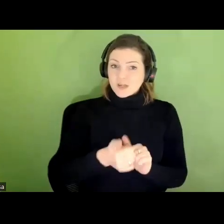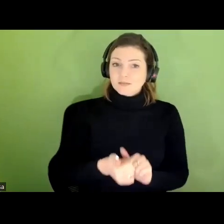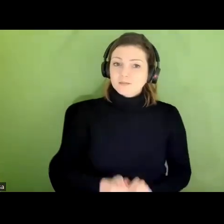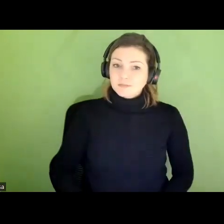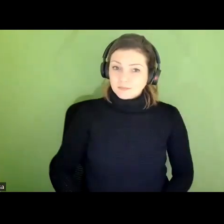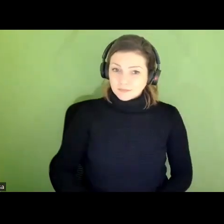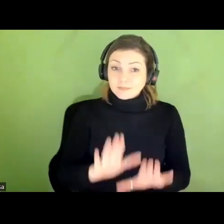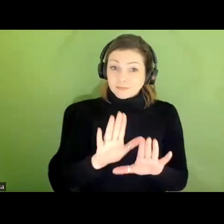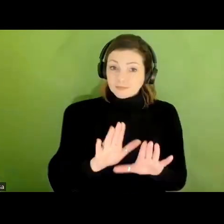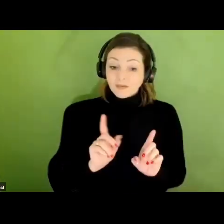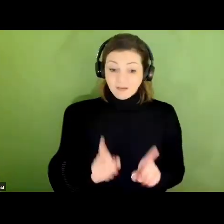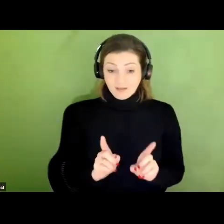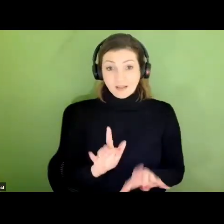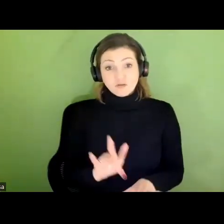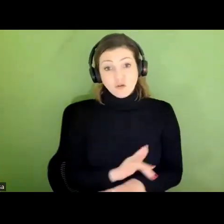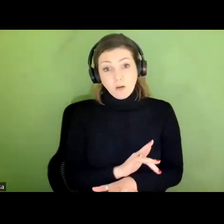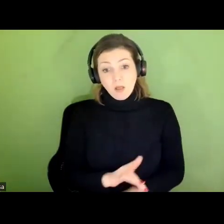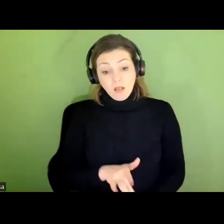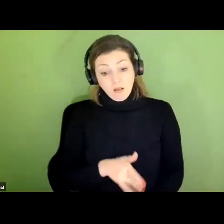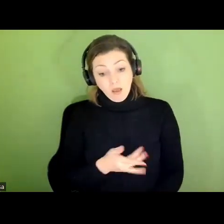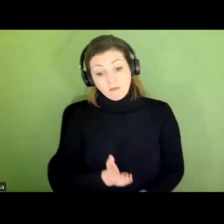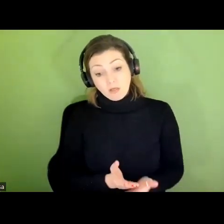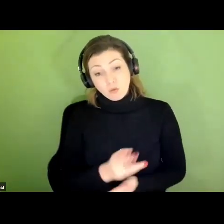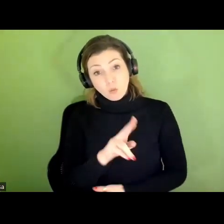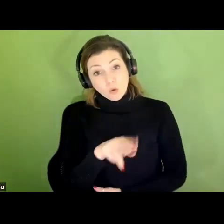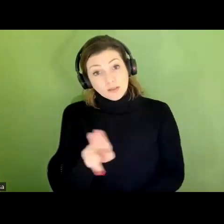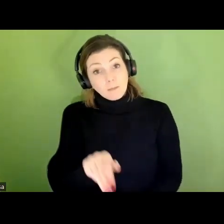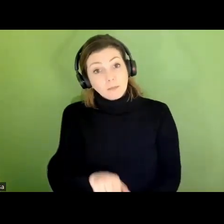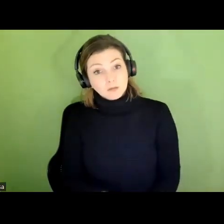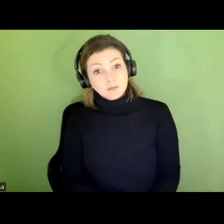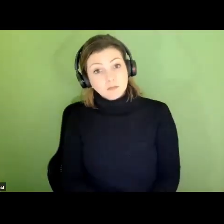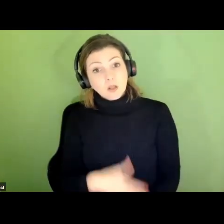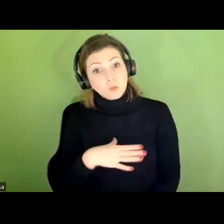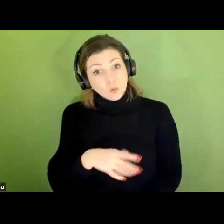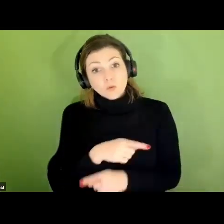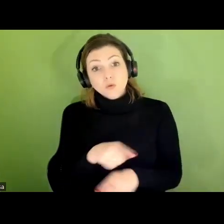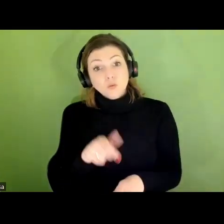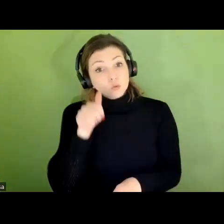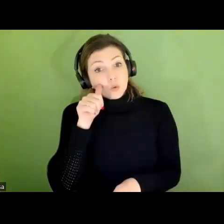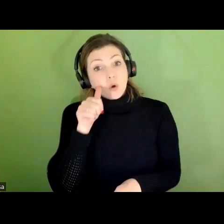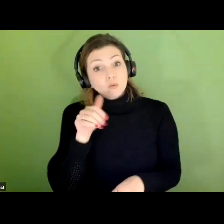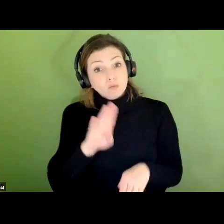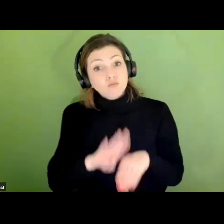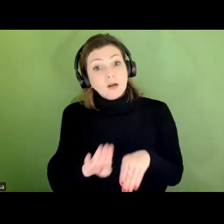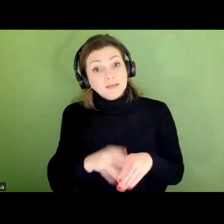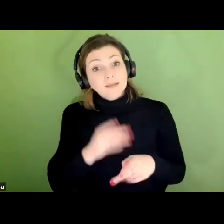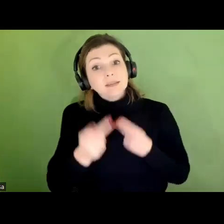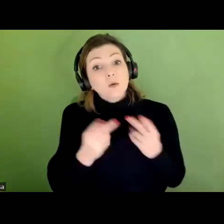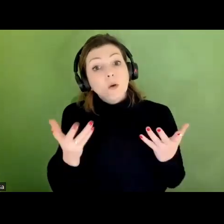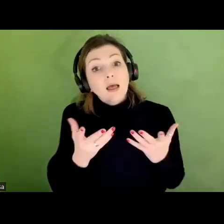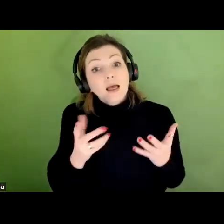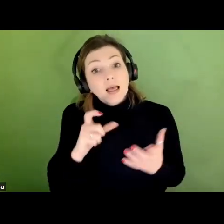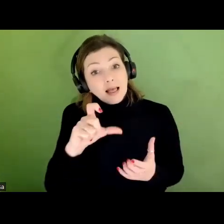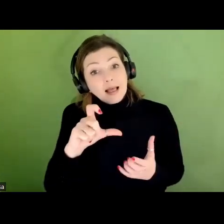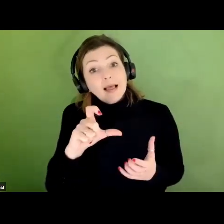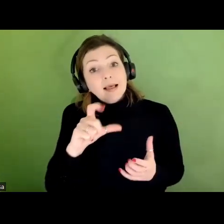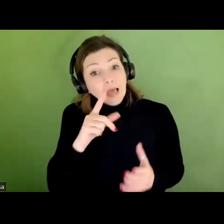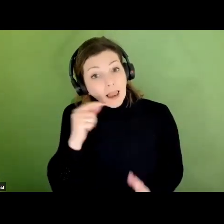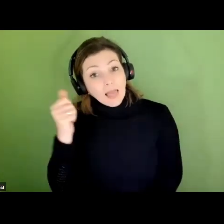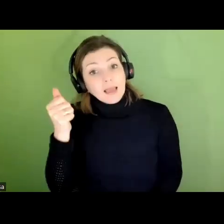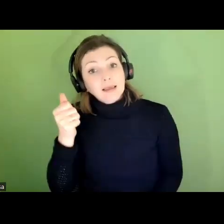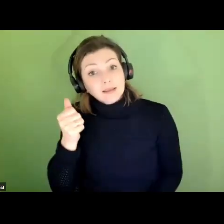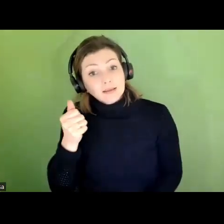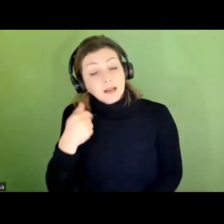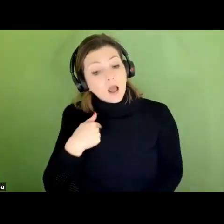live via WhatsApp. I want you to know I used to practice my singing in Calais as I made my way through the jungle. You